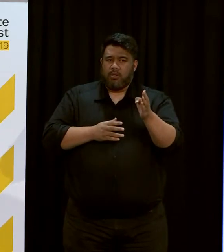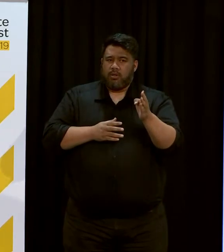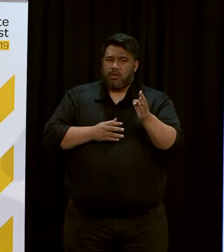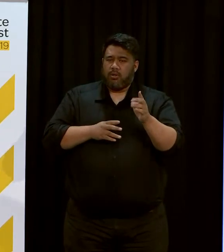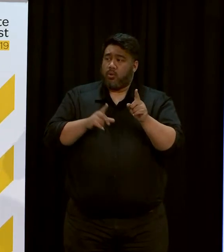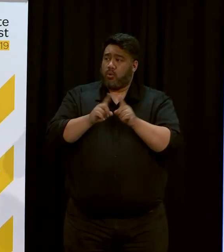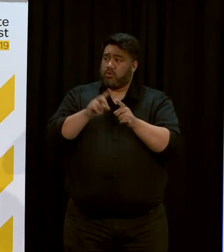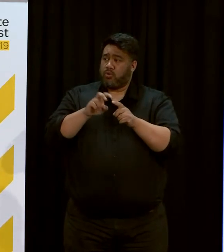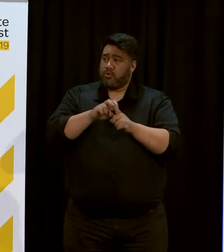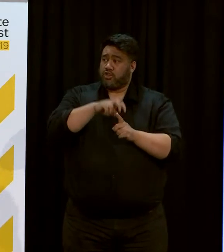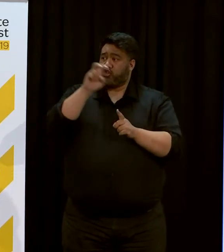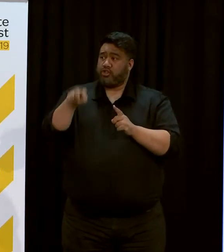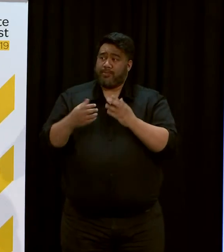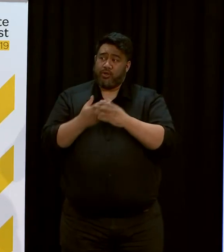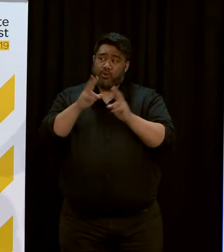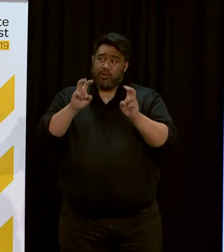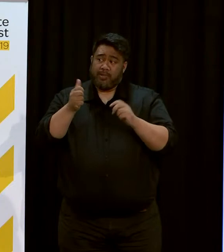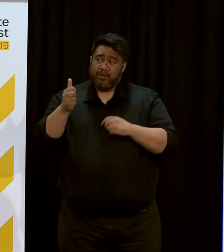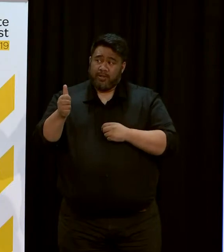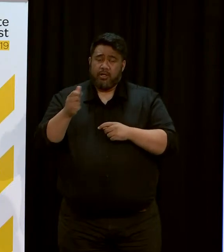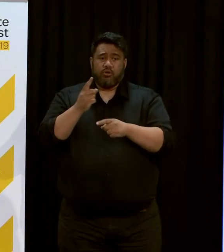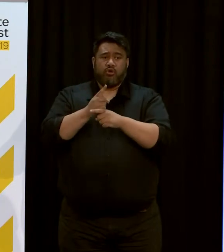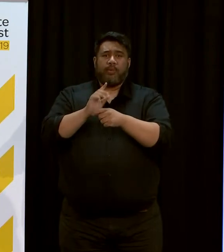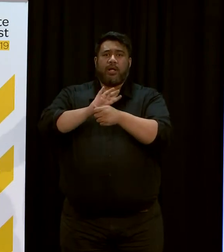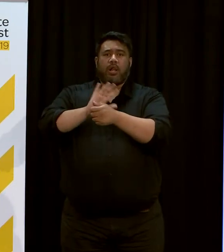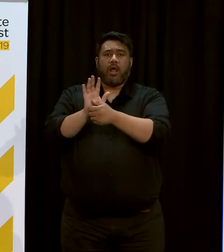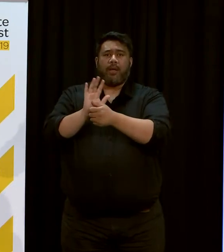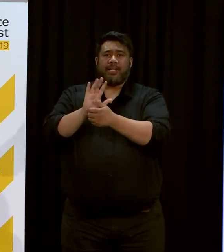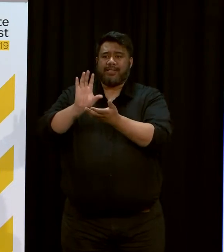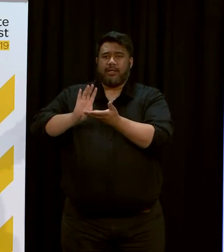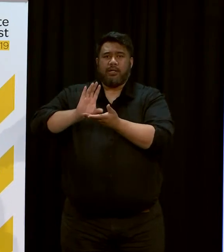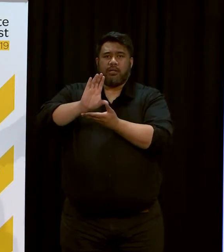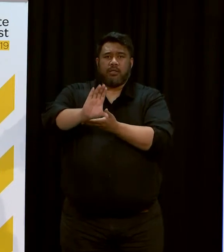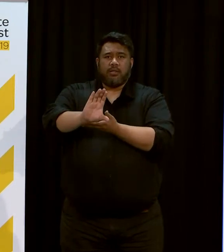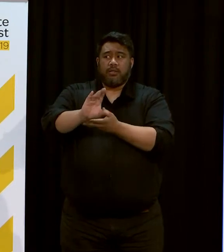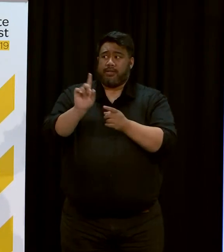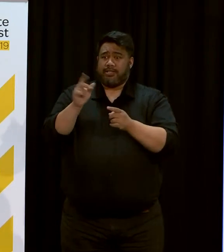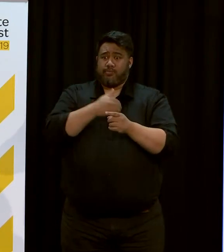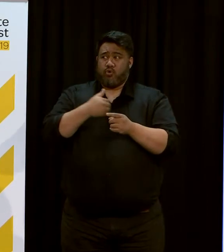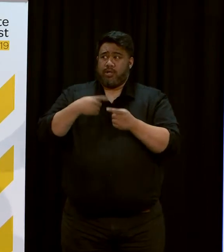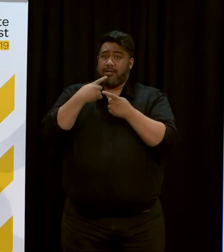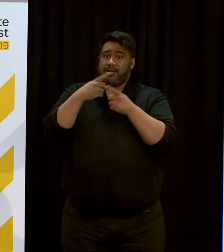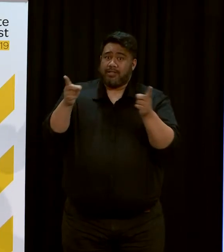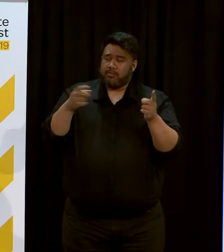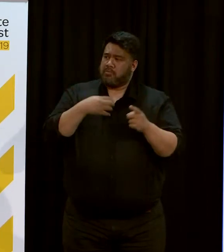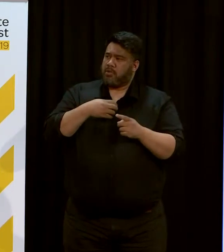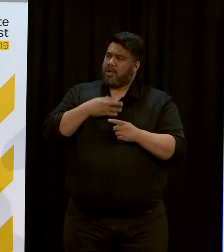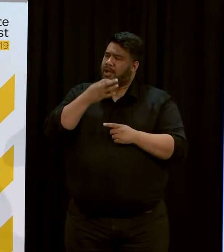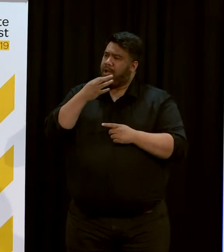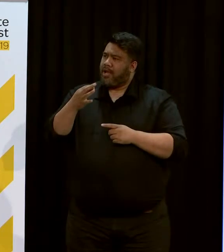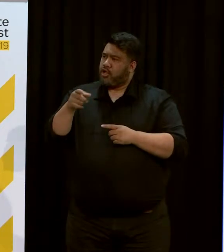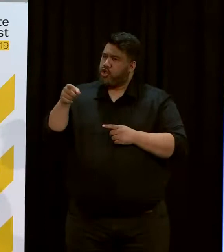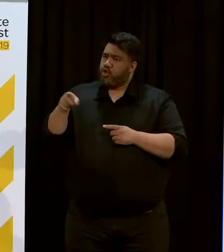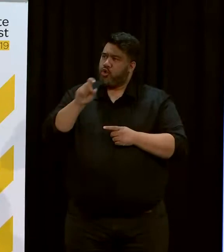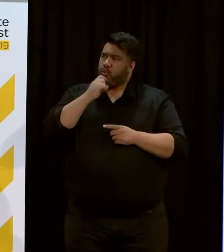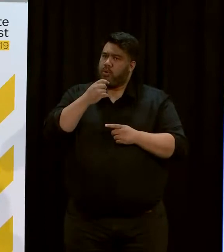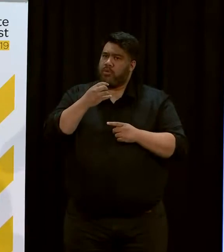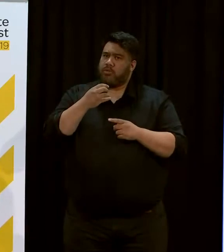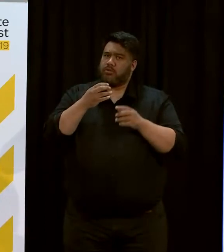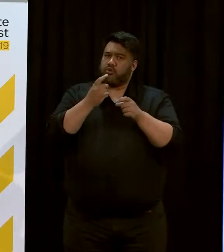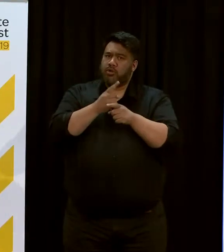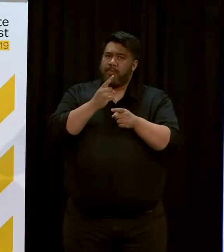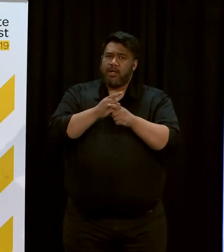switch topics Go ahead. And acknowledge the climate aid announcement this morning. Yes. I just thought I'd ask when you will decide and announce the national